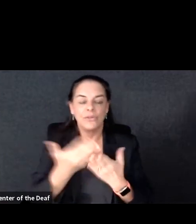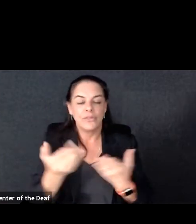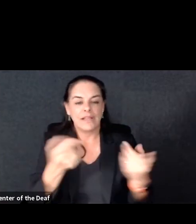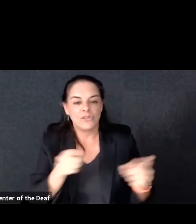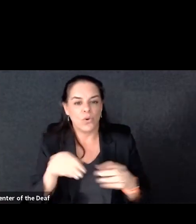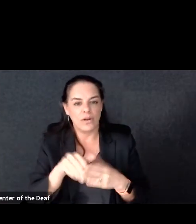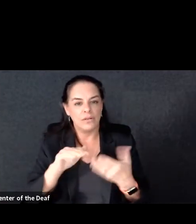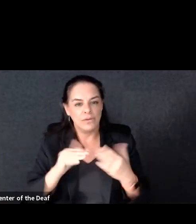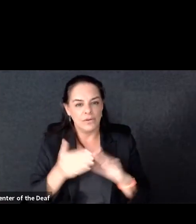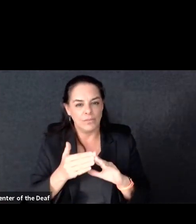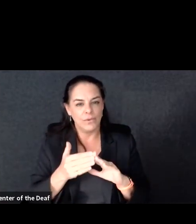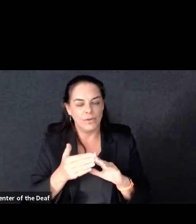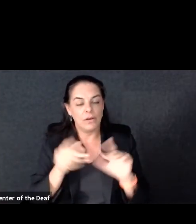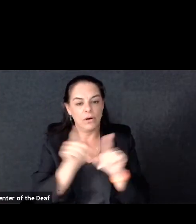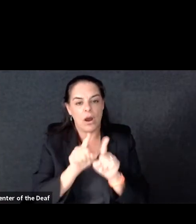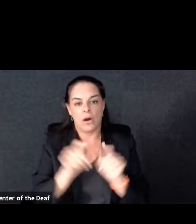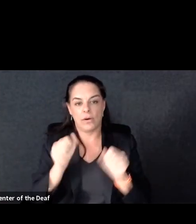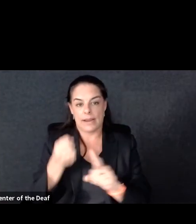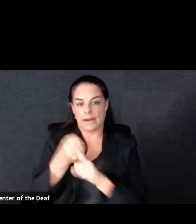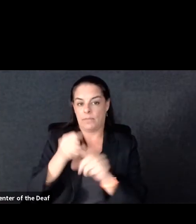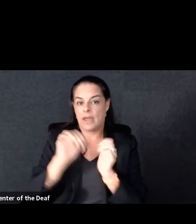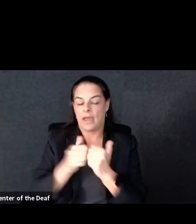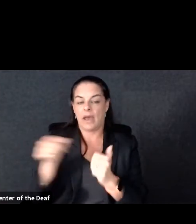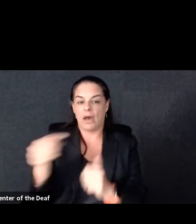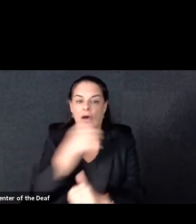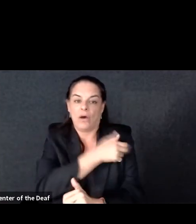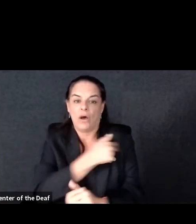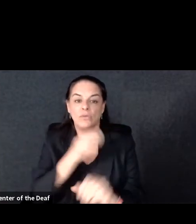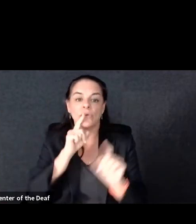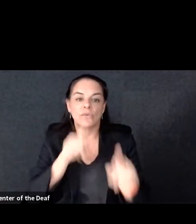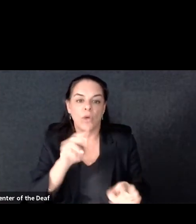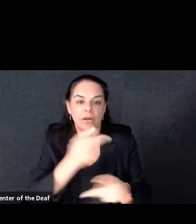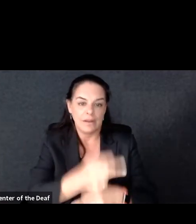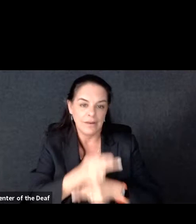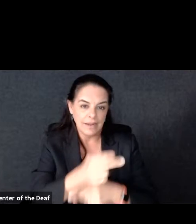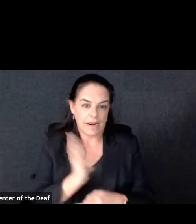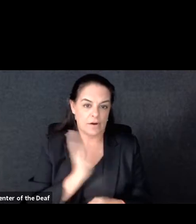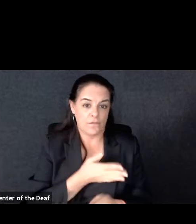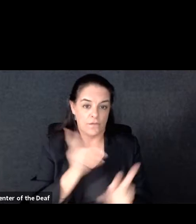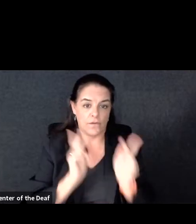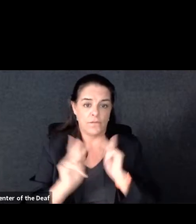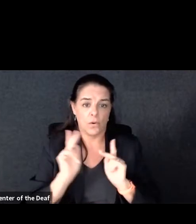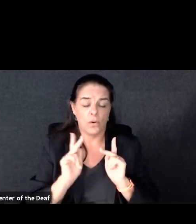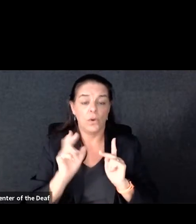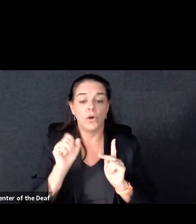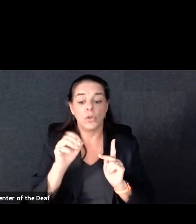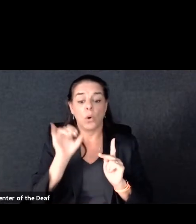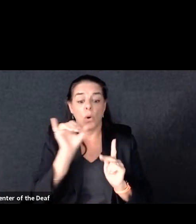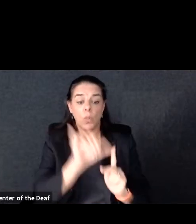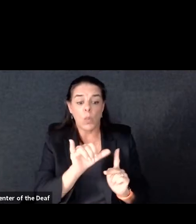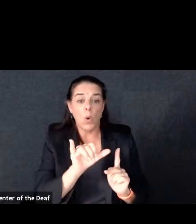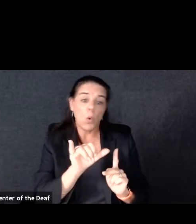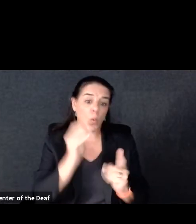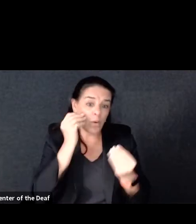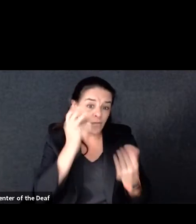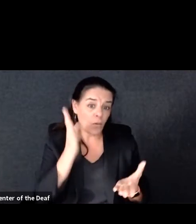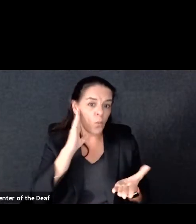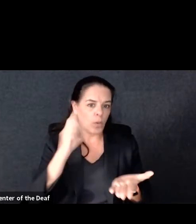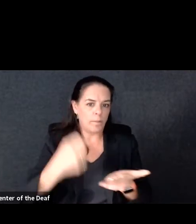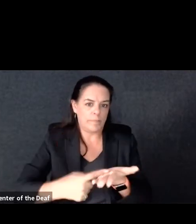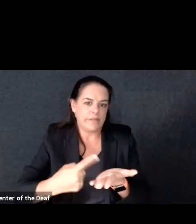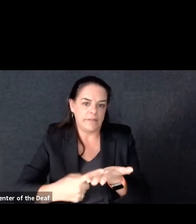community that can also impact how the hospitals are able to respond and take care of our folks. And so those metrics are going to be discussed, though, as far